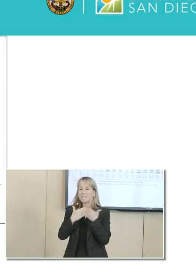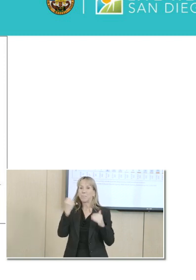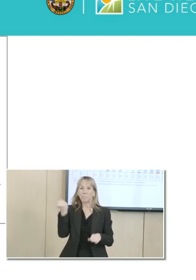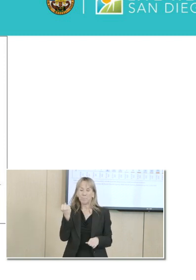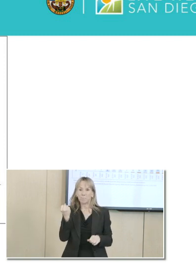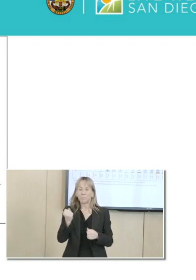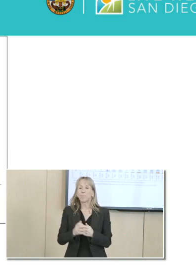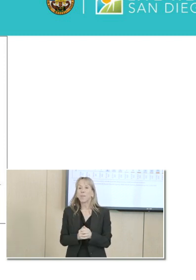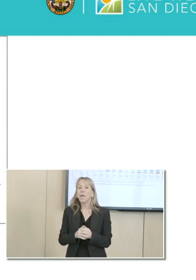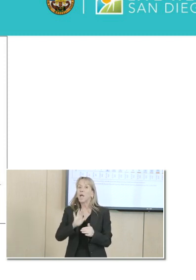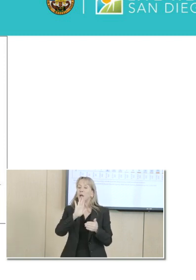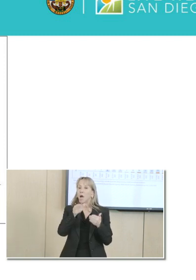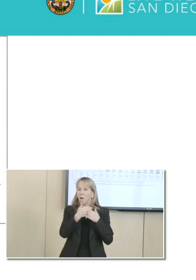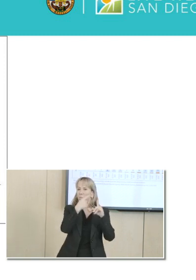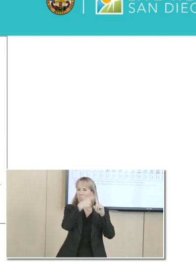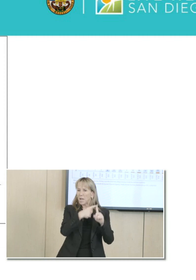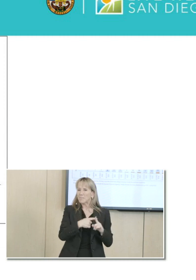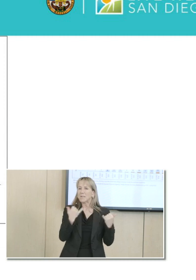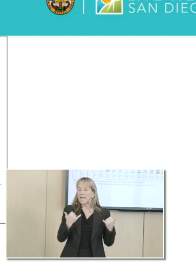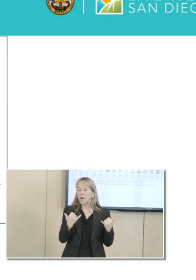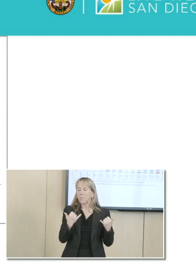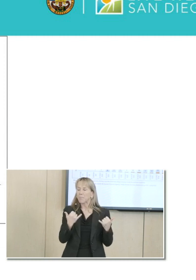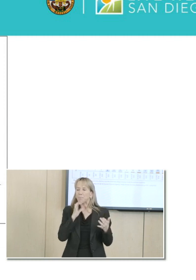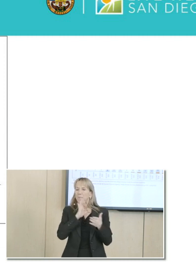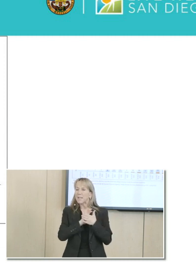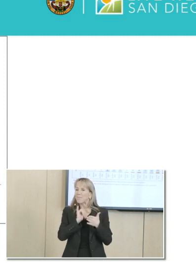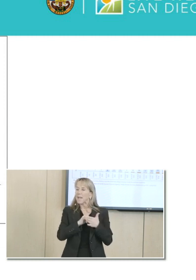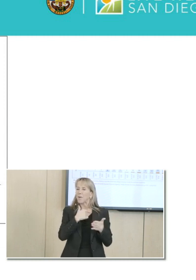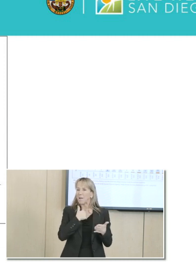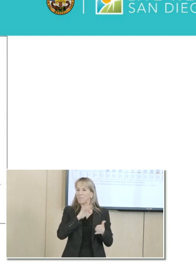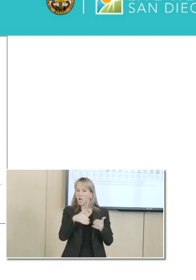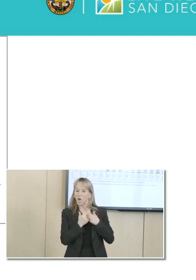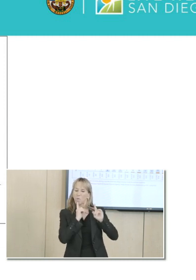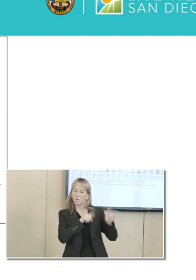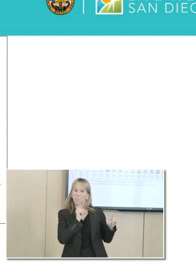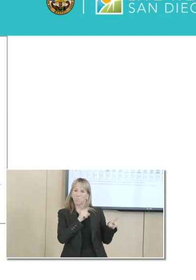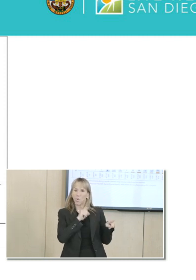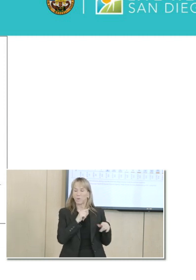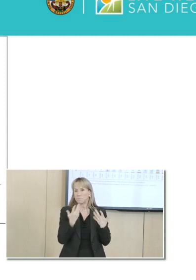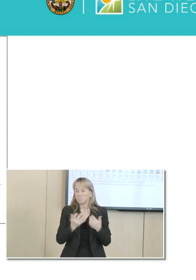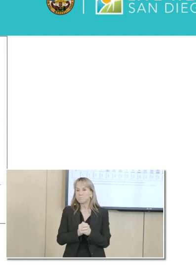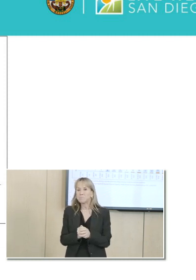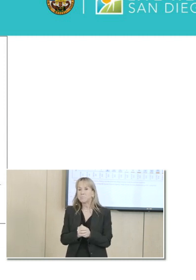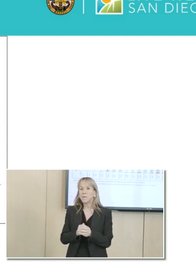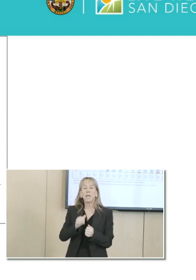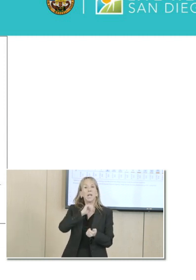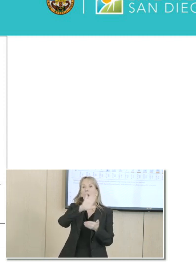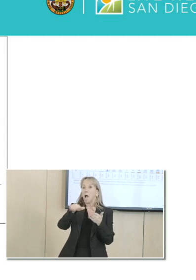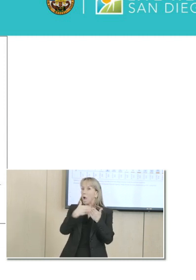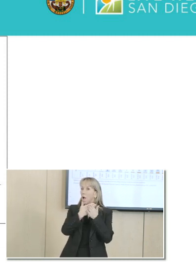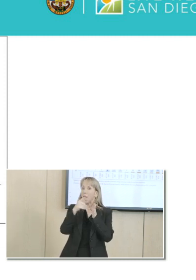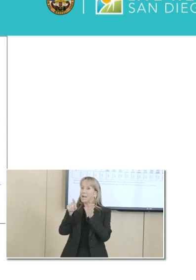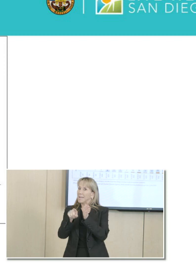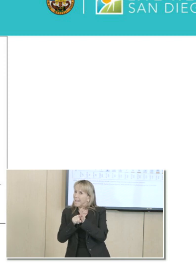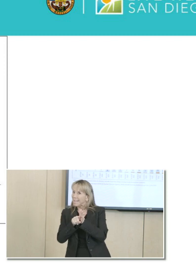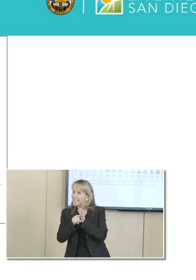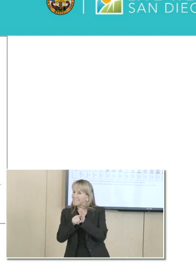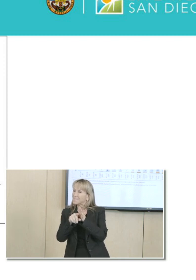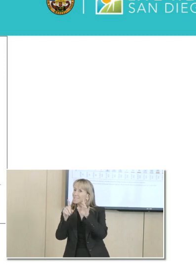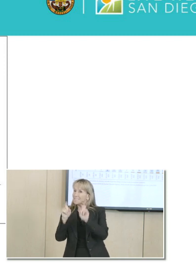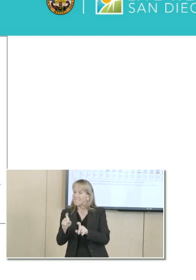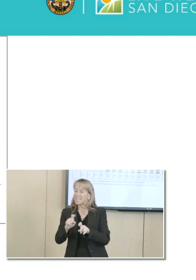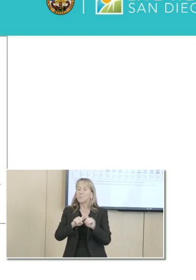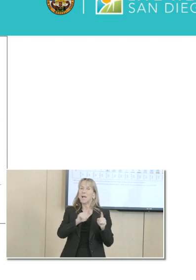positive test result has been reported back to us since the beginning of our involvement in this. We do not believe every negative test has been, but